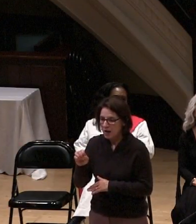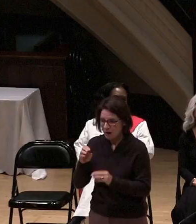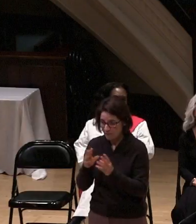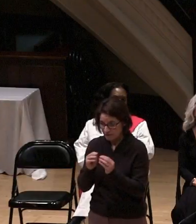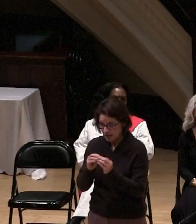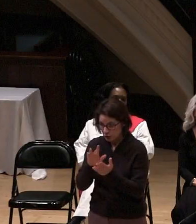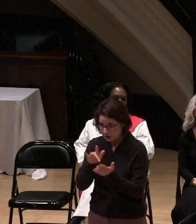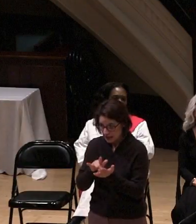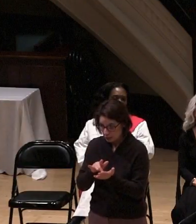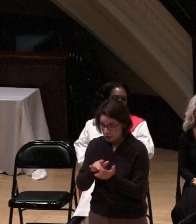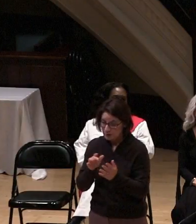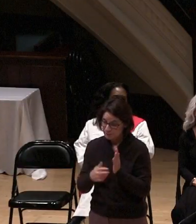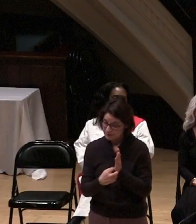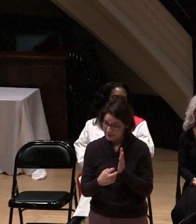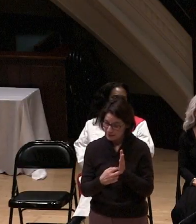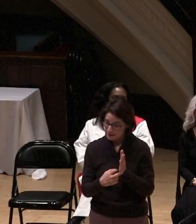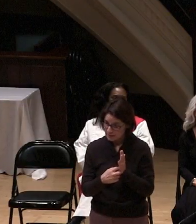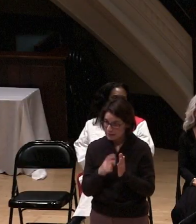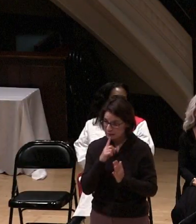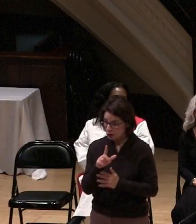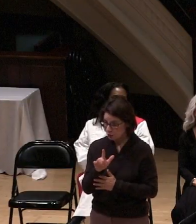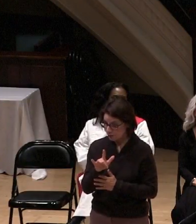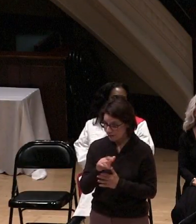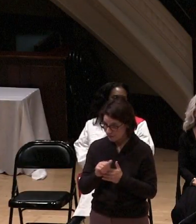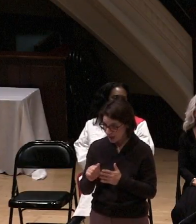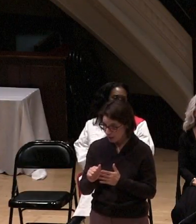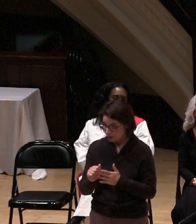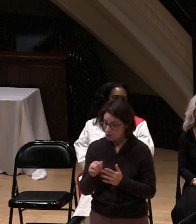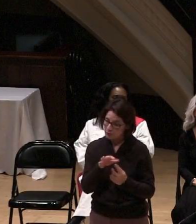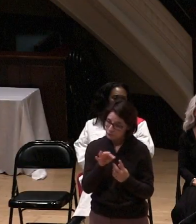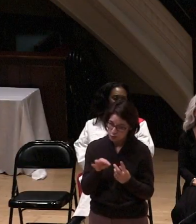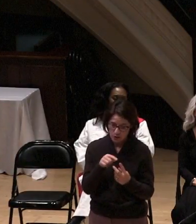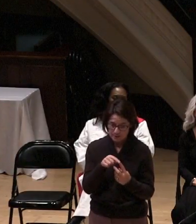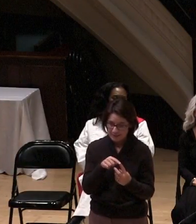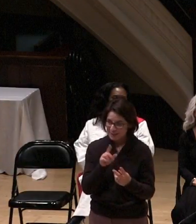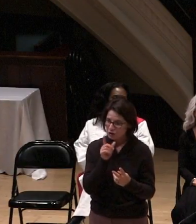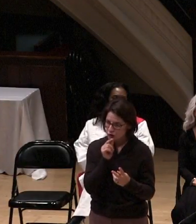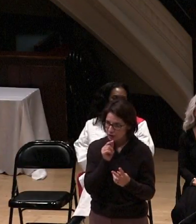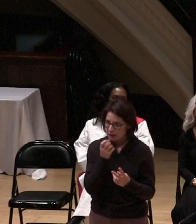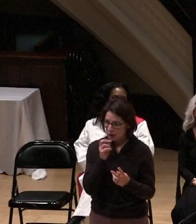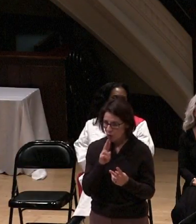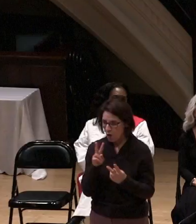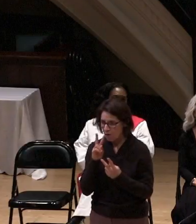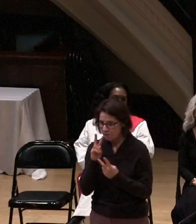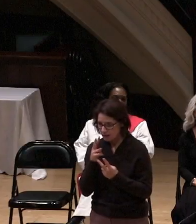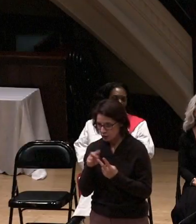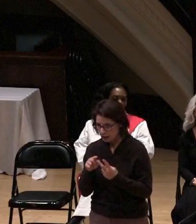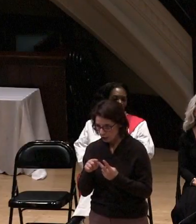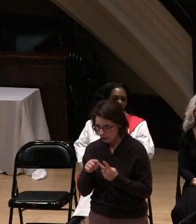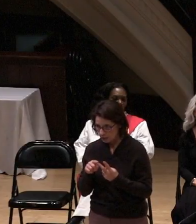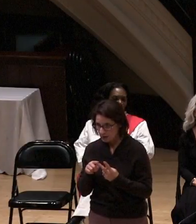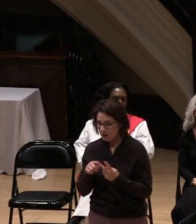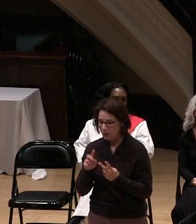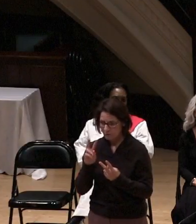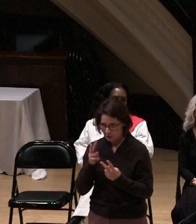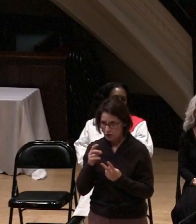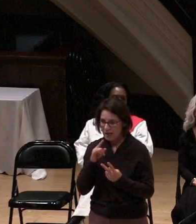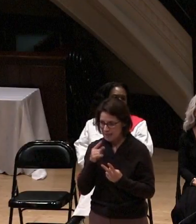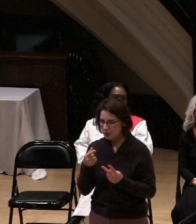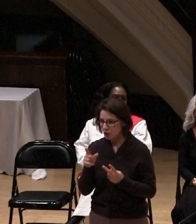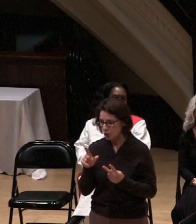are $25. You have a choice of chicken or vegetarian meal, and the vegetarian is